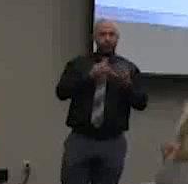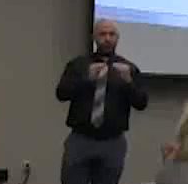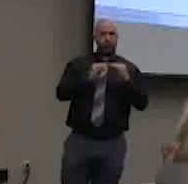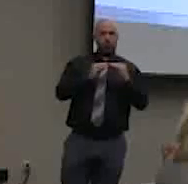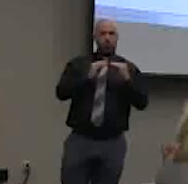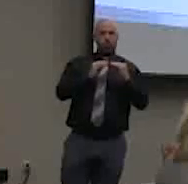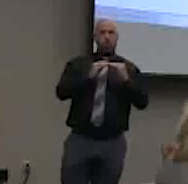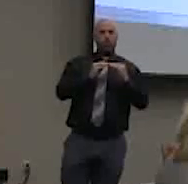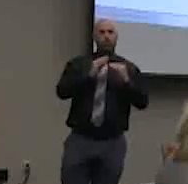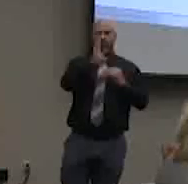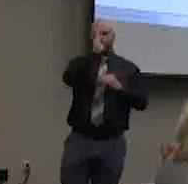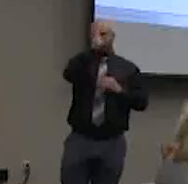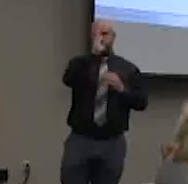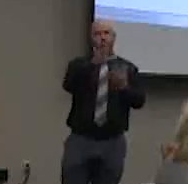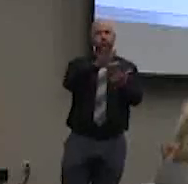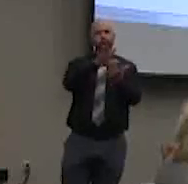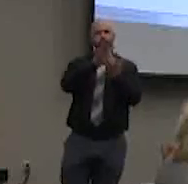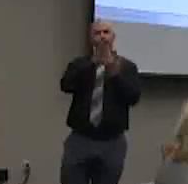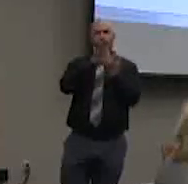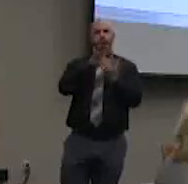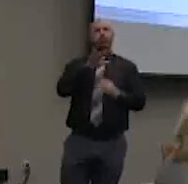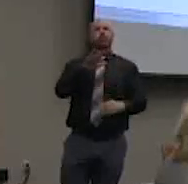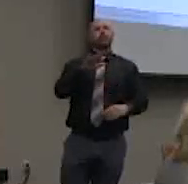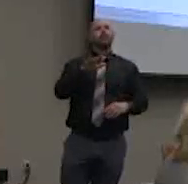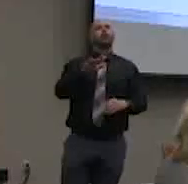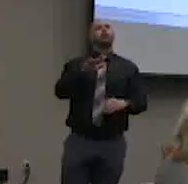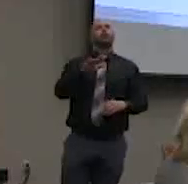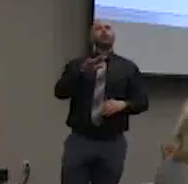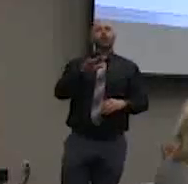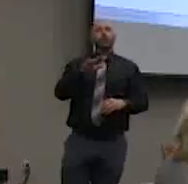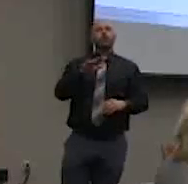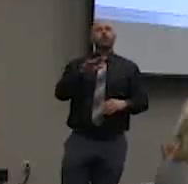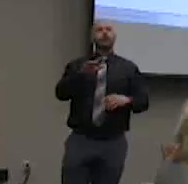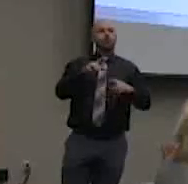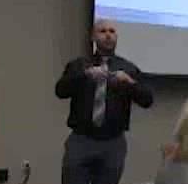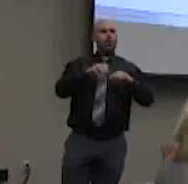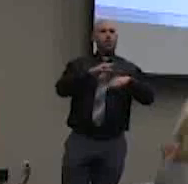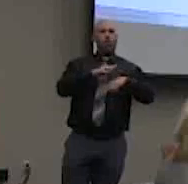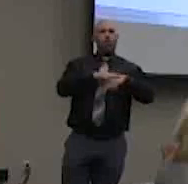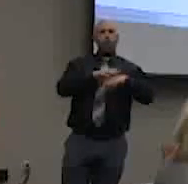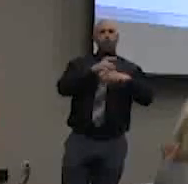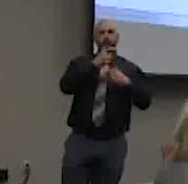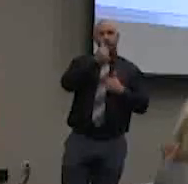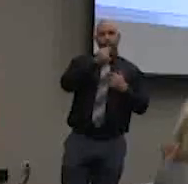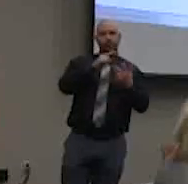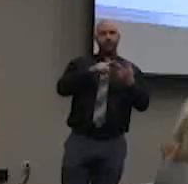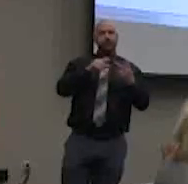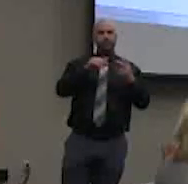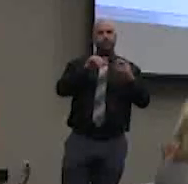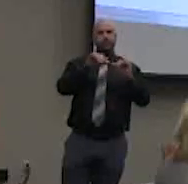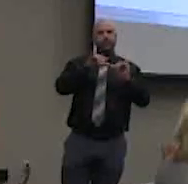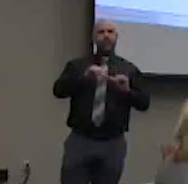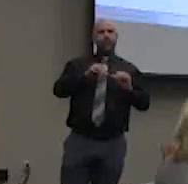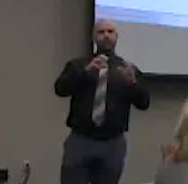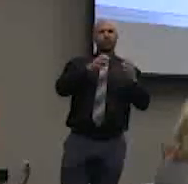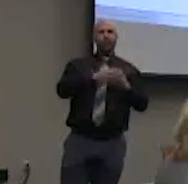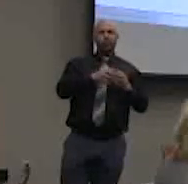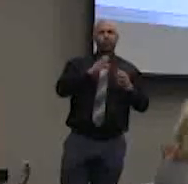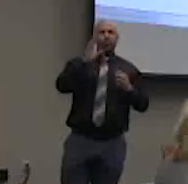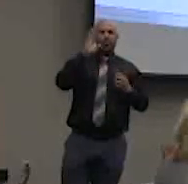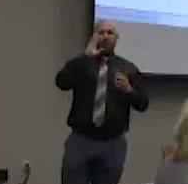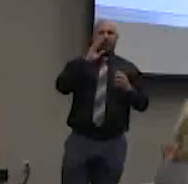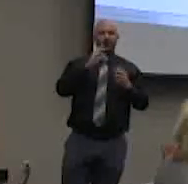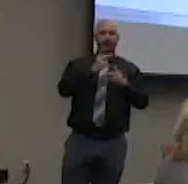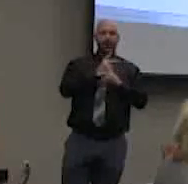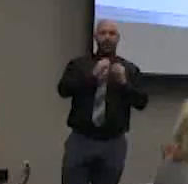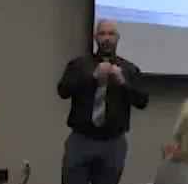on level of interest and size of group, we'll figure out how to facilitate that in a timely manner. Either way, we'll continue to keep you updated. We're slated to get together